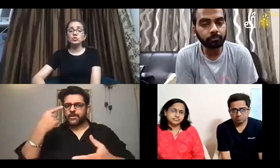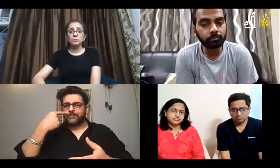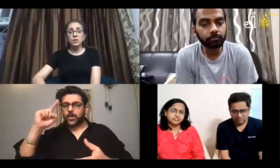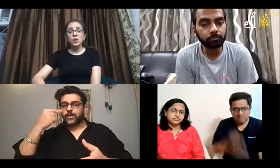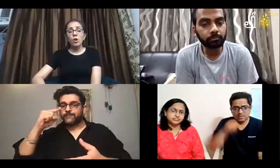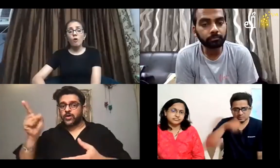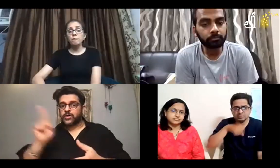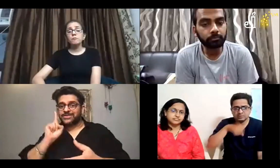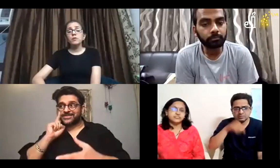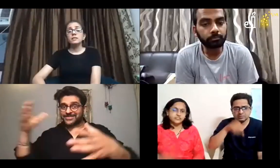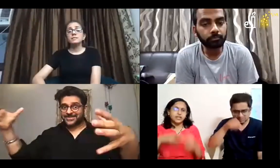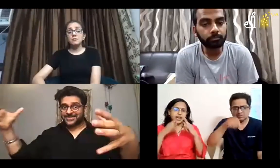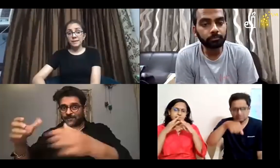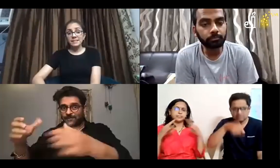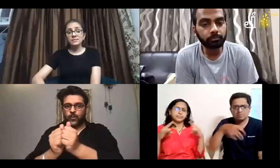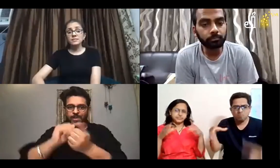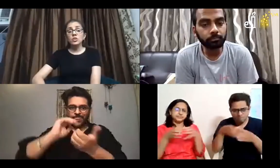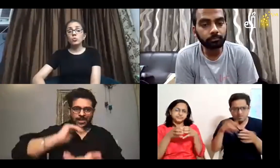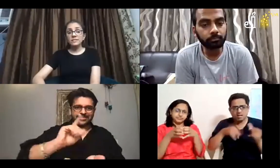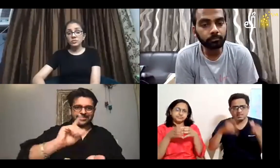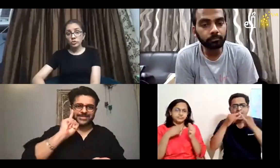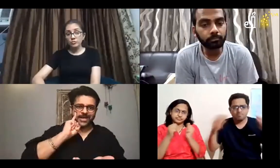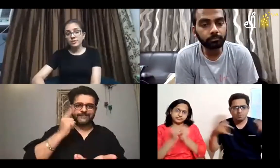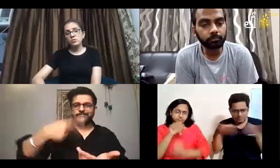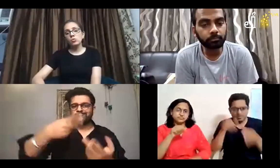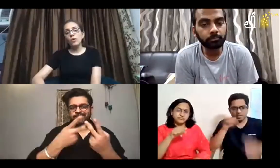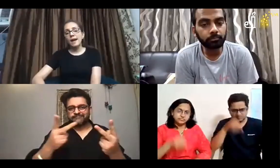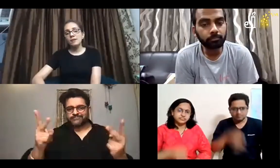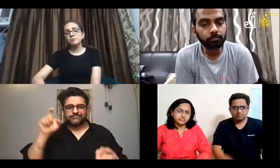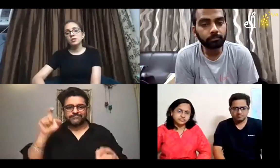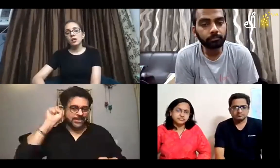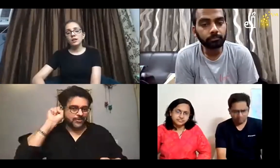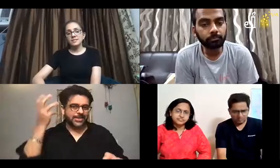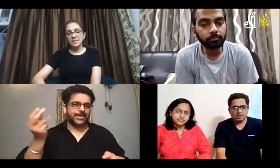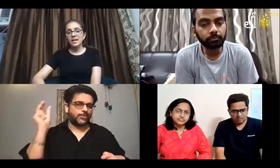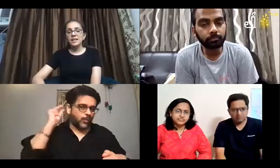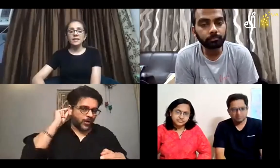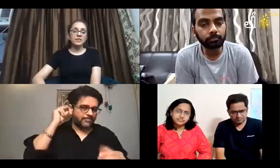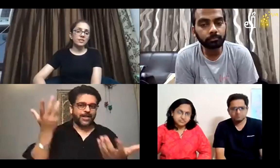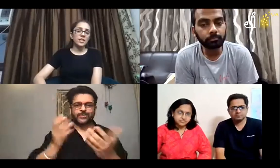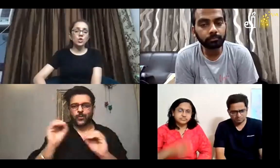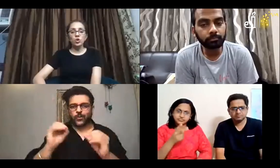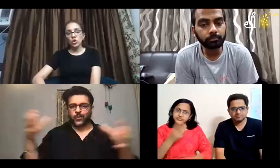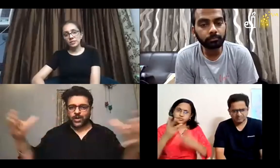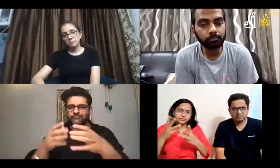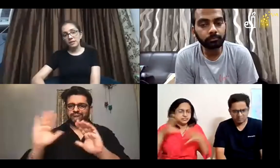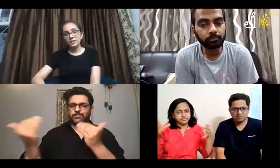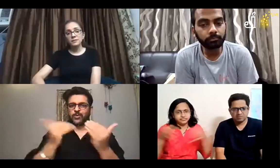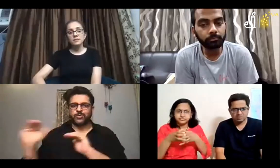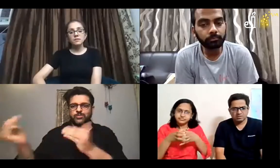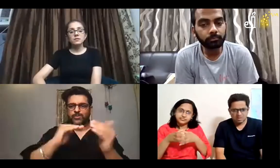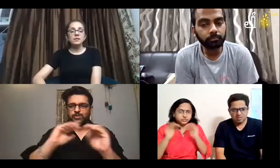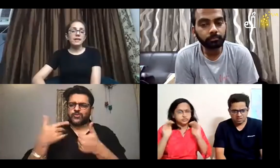is a group of deaf parents with children who have CI, the hearing aid or cochlear